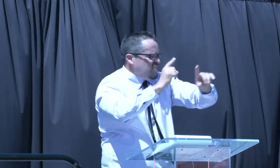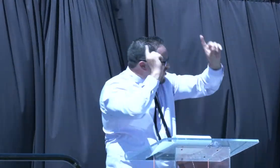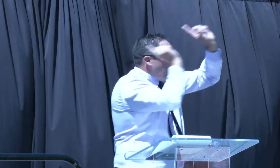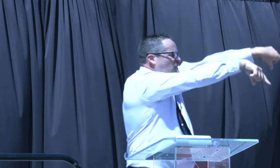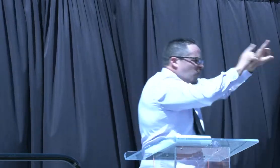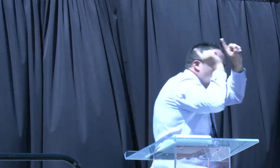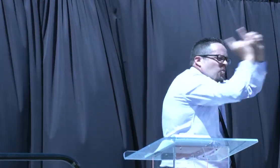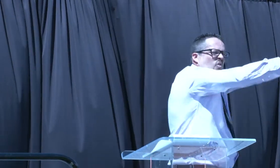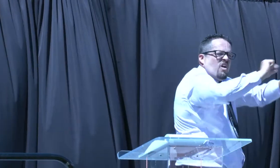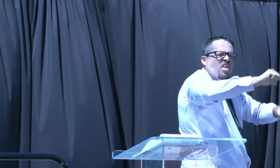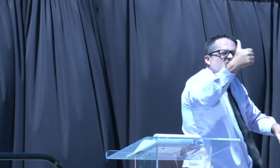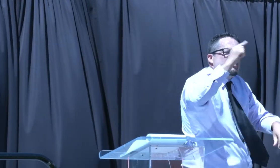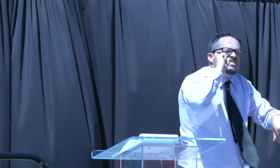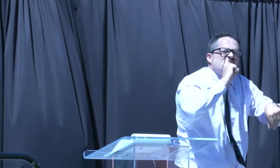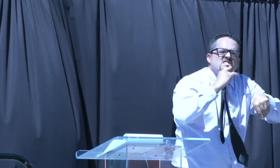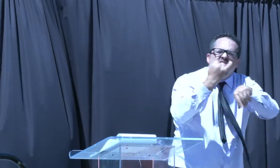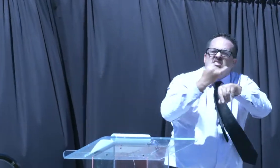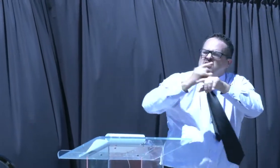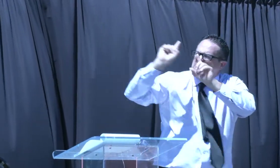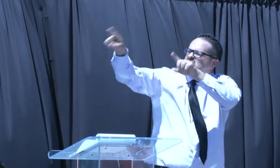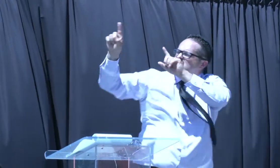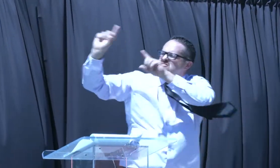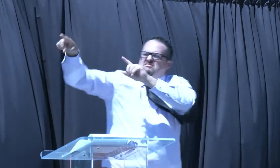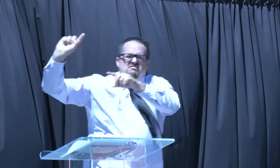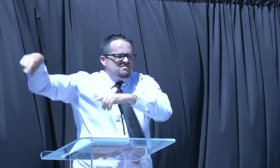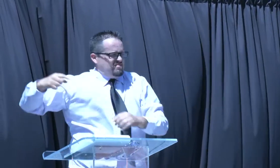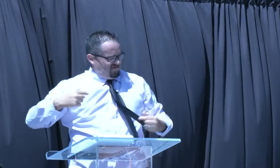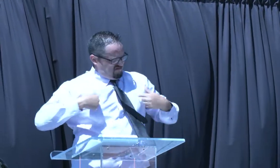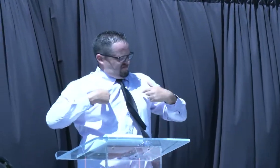I challenge you to be willing to visit deaf schools in America.